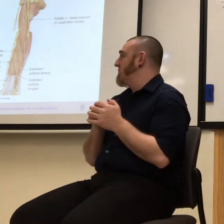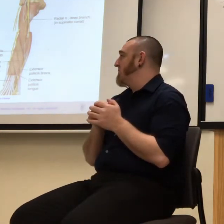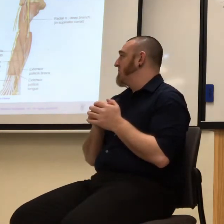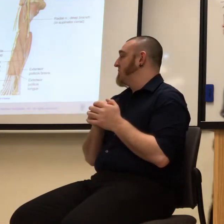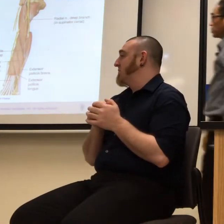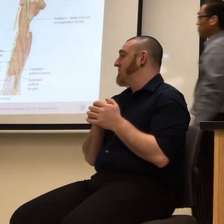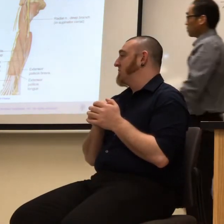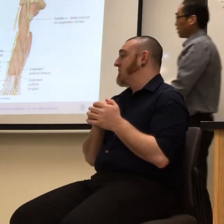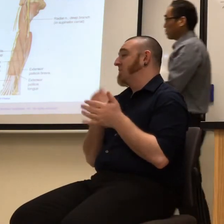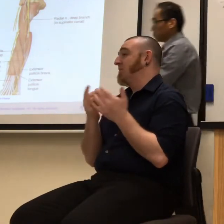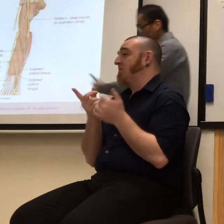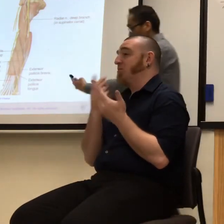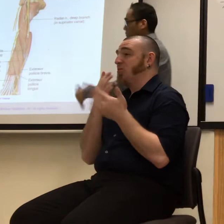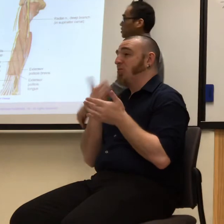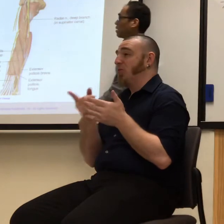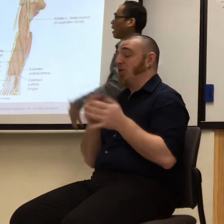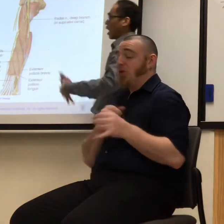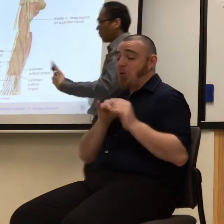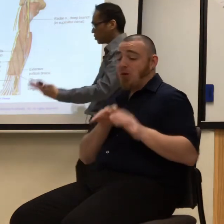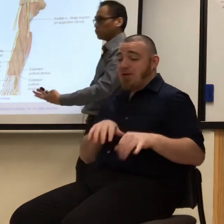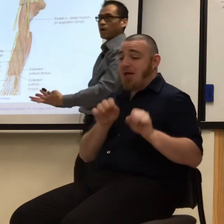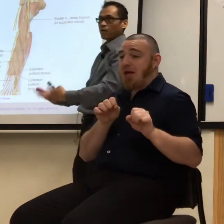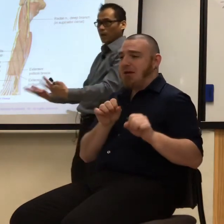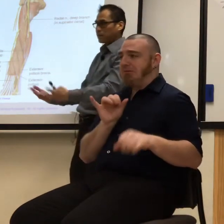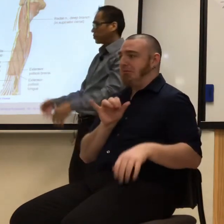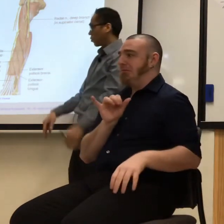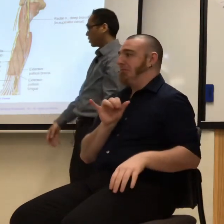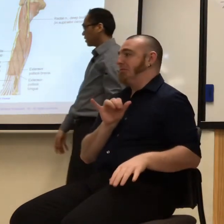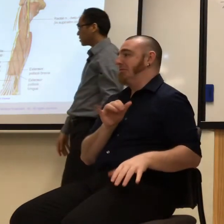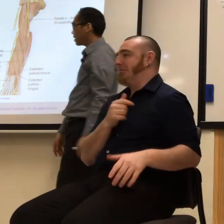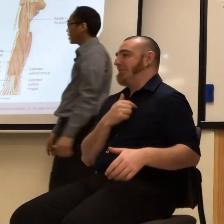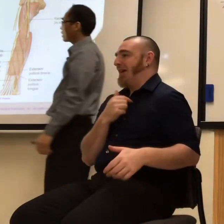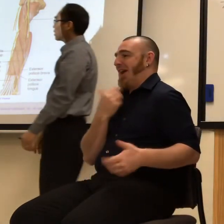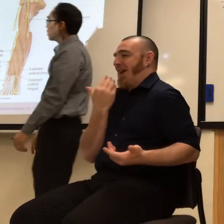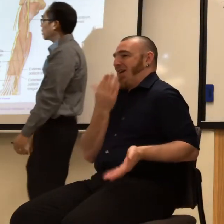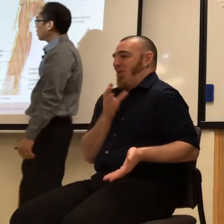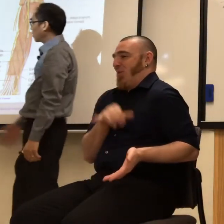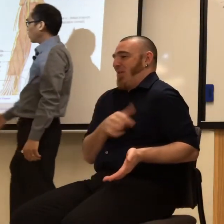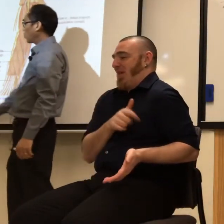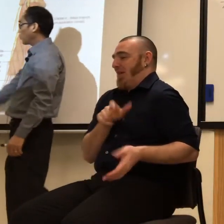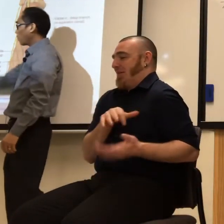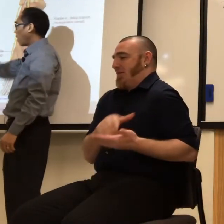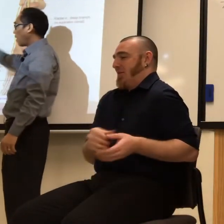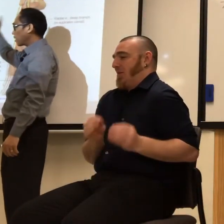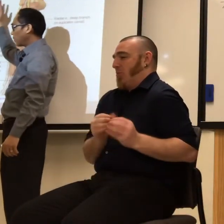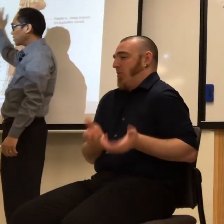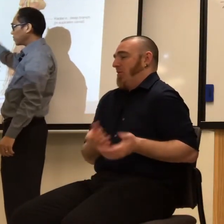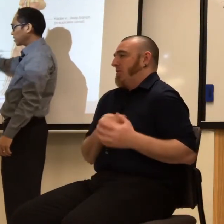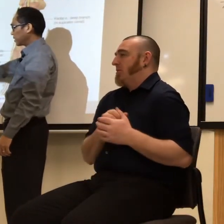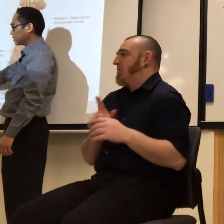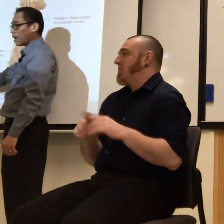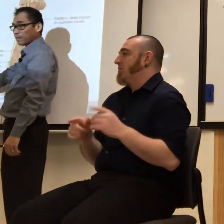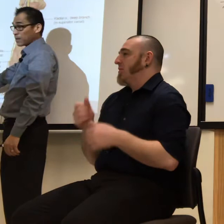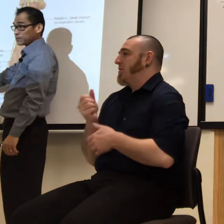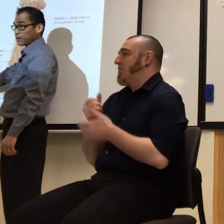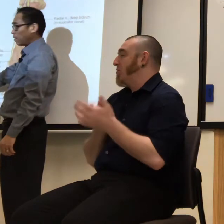Based on the quiz, you tell yourself how much you know and how much more you need to study. Went